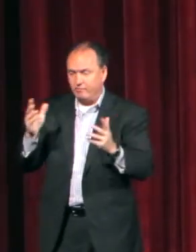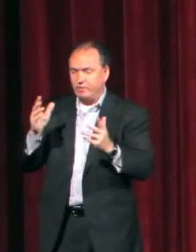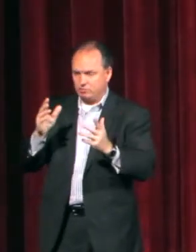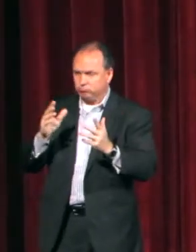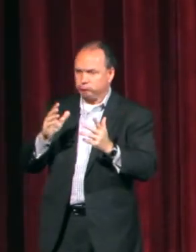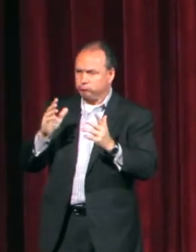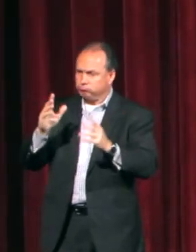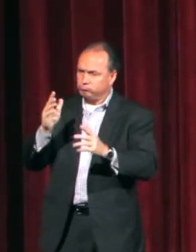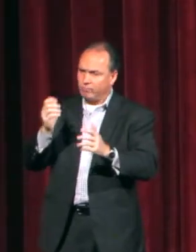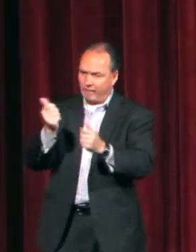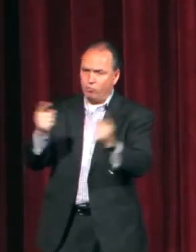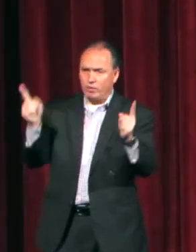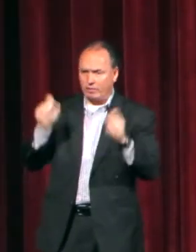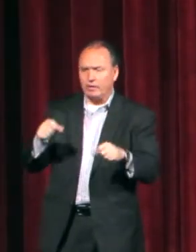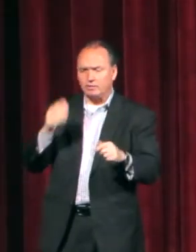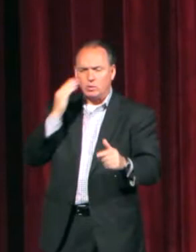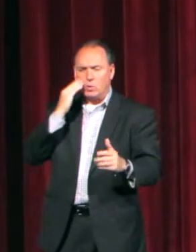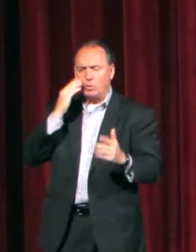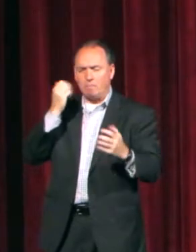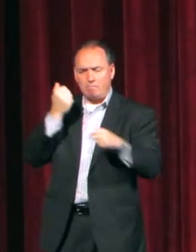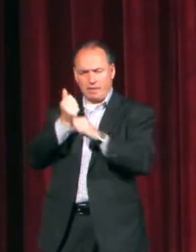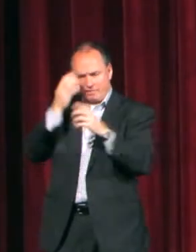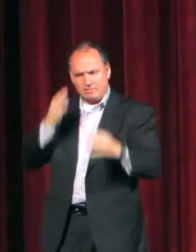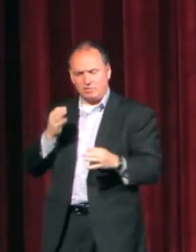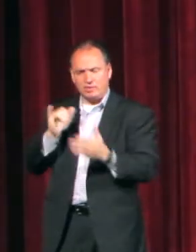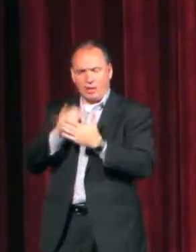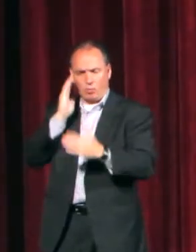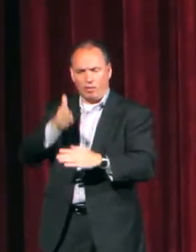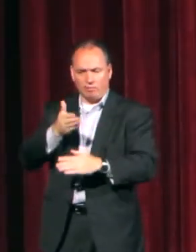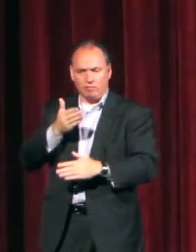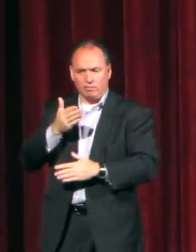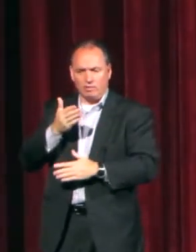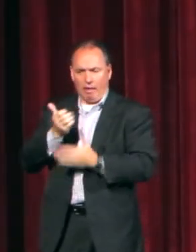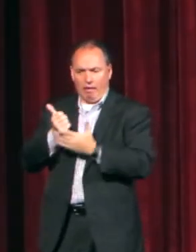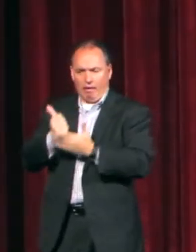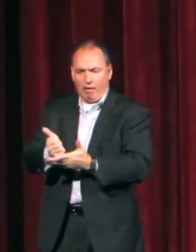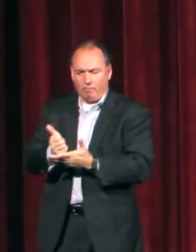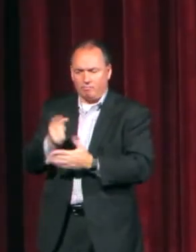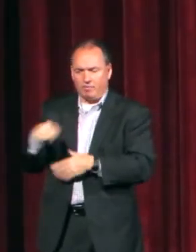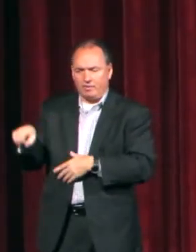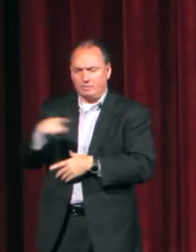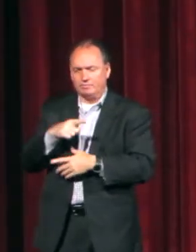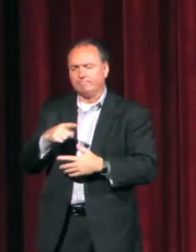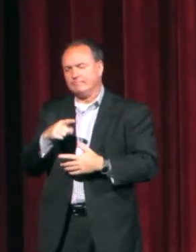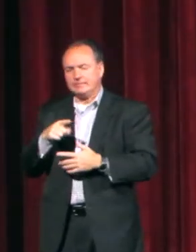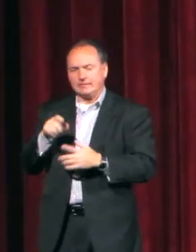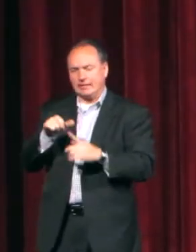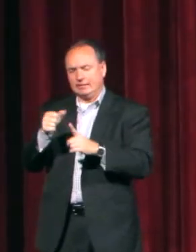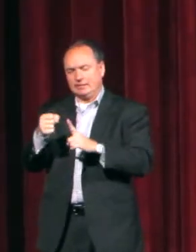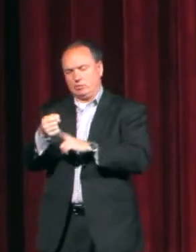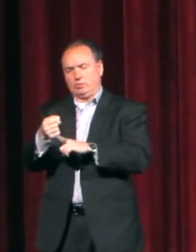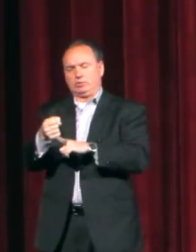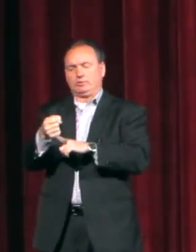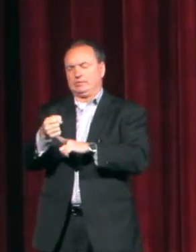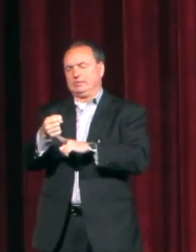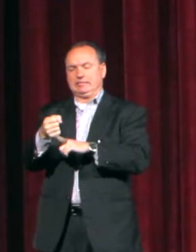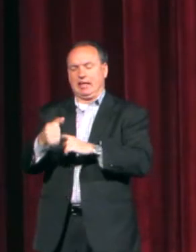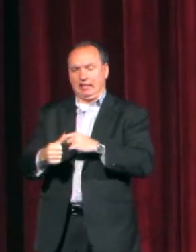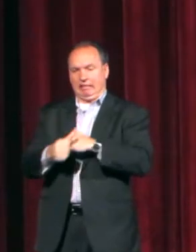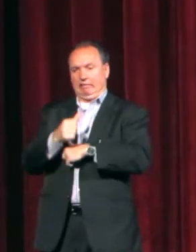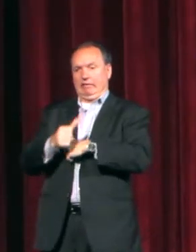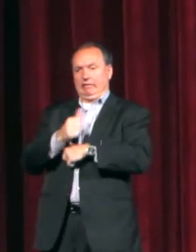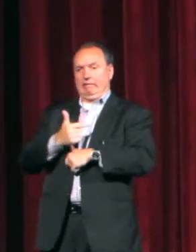possible. That way they can make the decision that's going to help them through that critical incident or that potentially